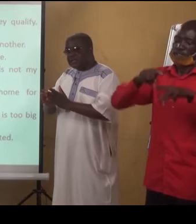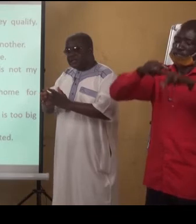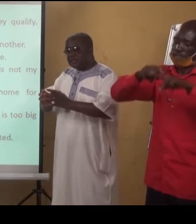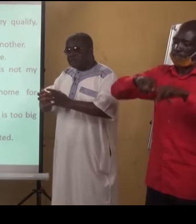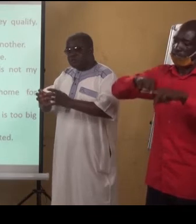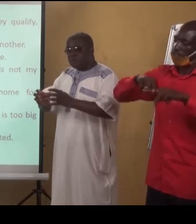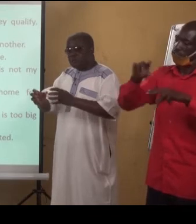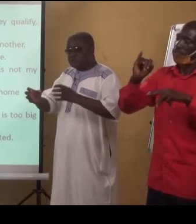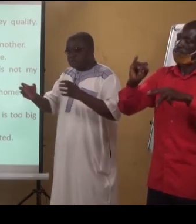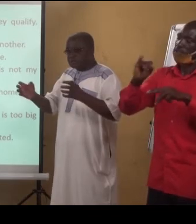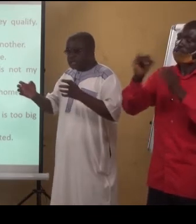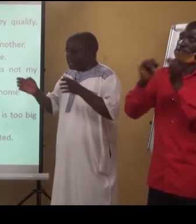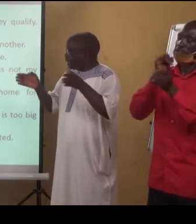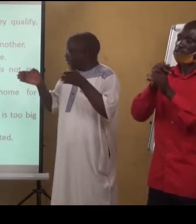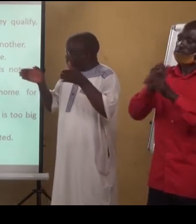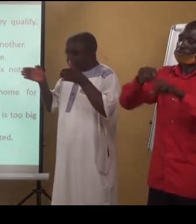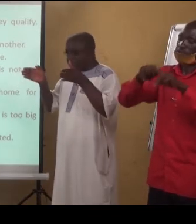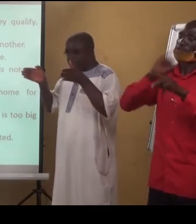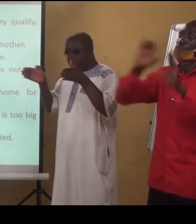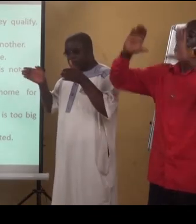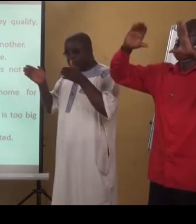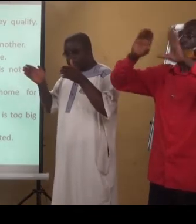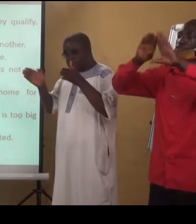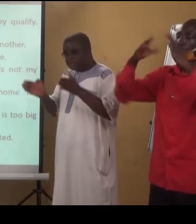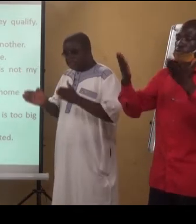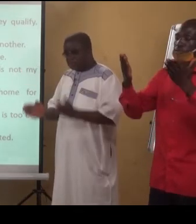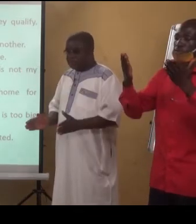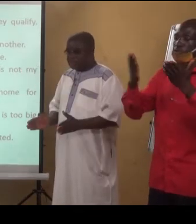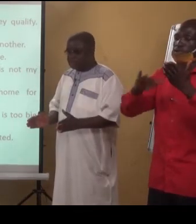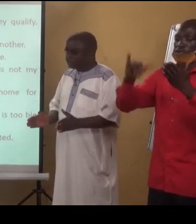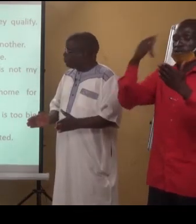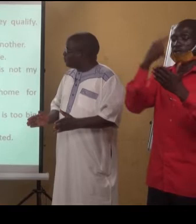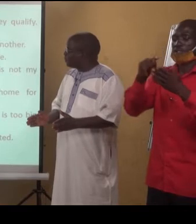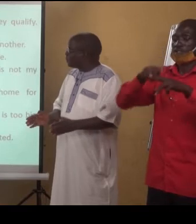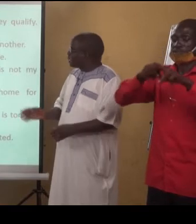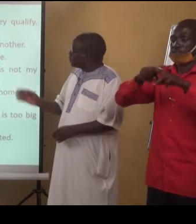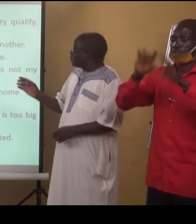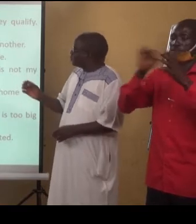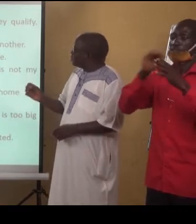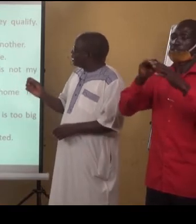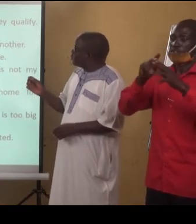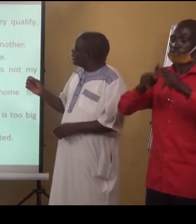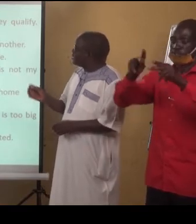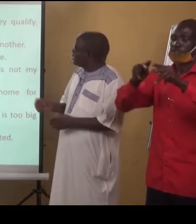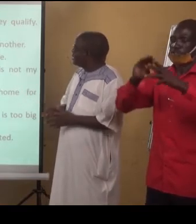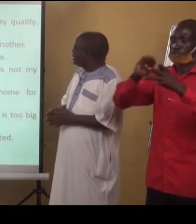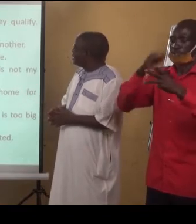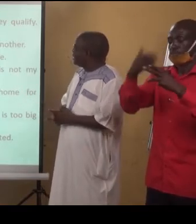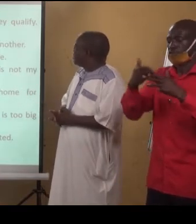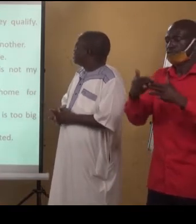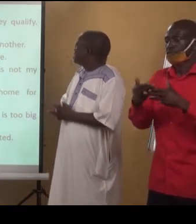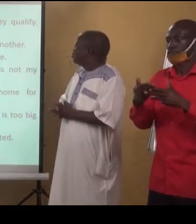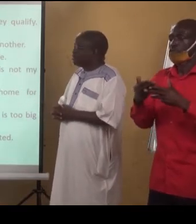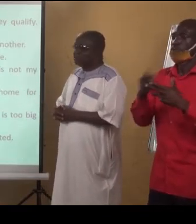is opened and the dependent clause is placed between it. Because we can equally say